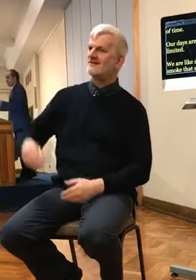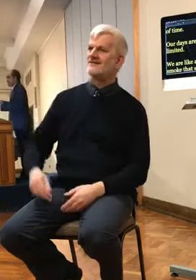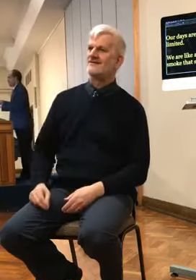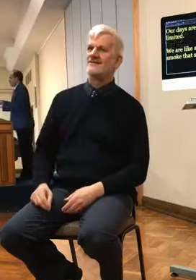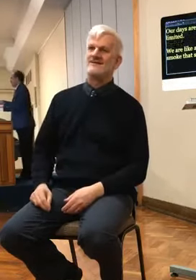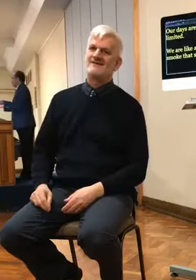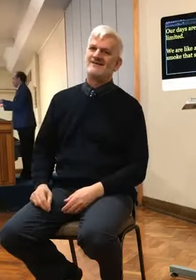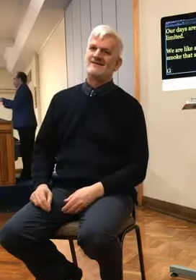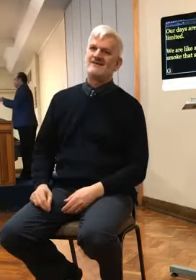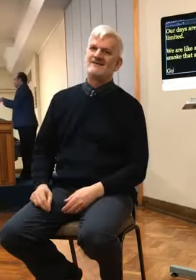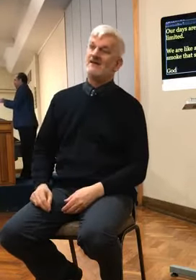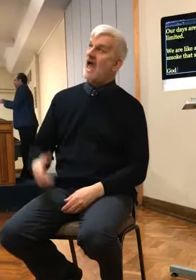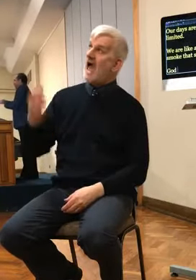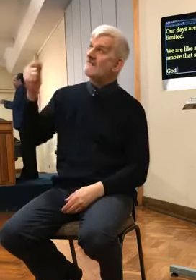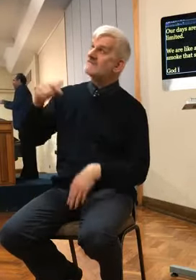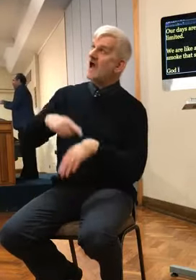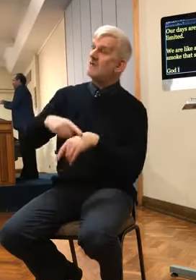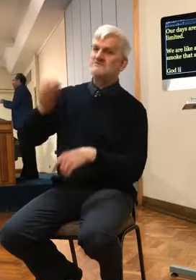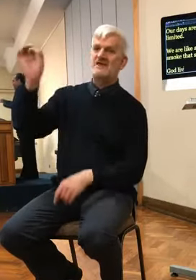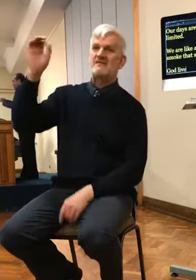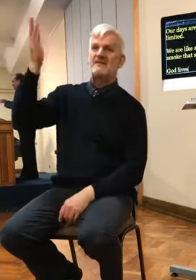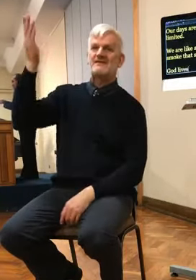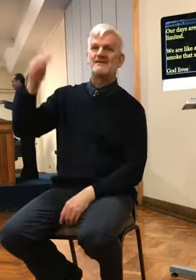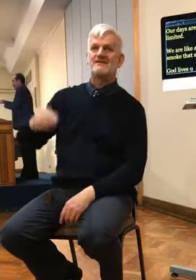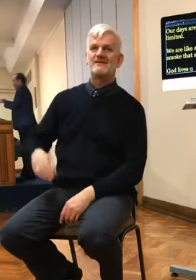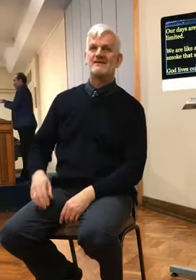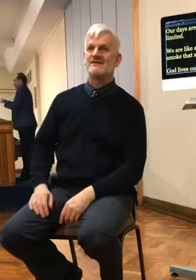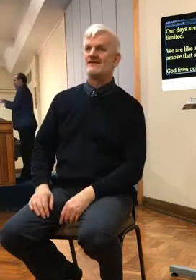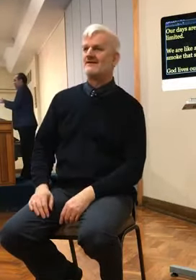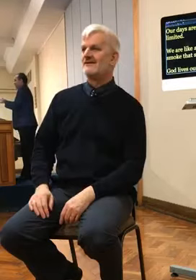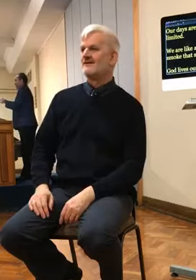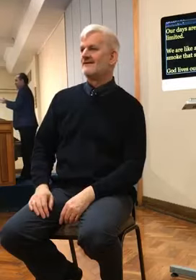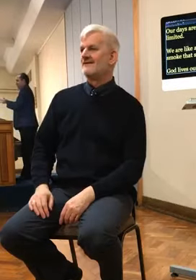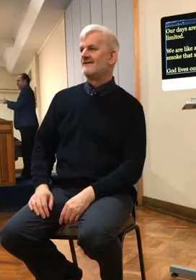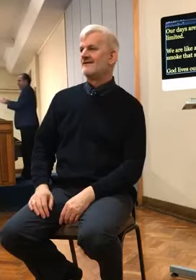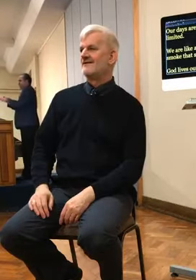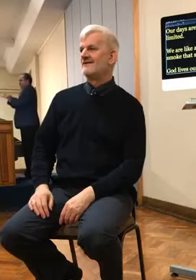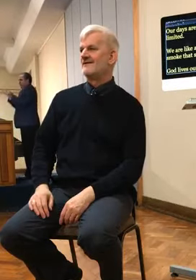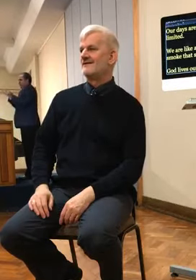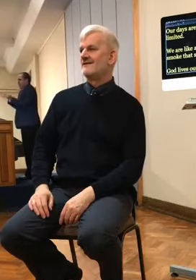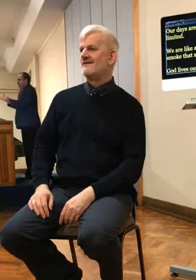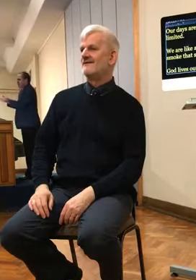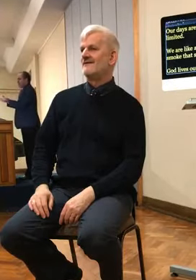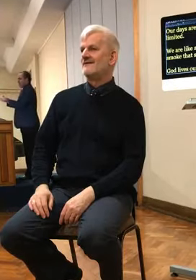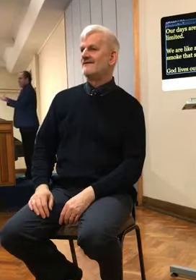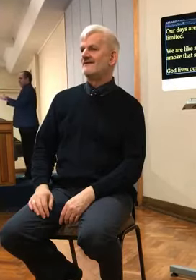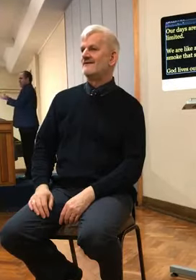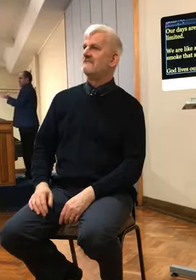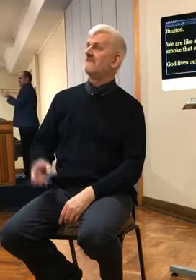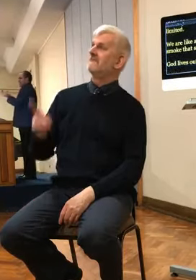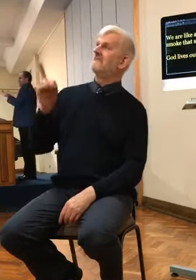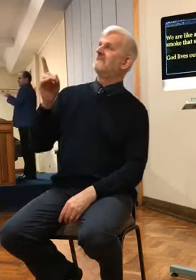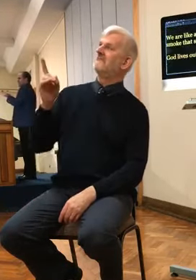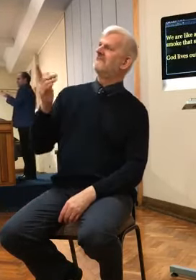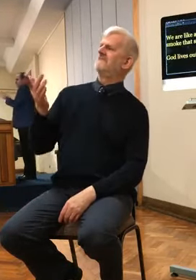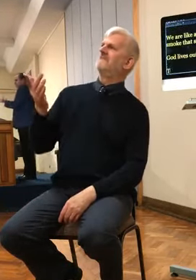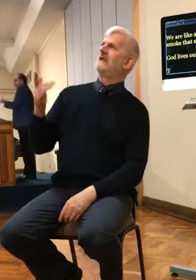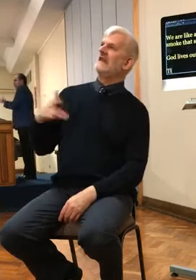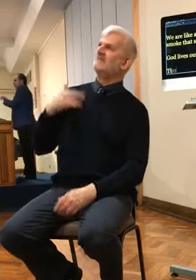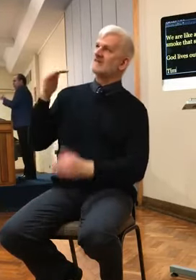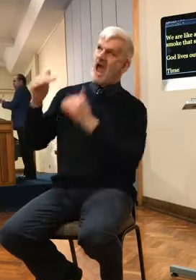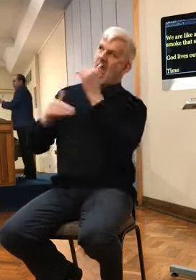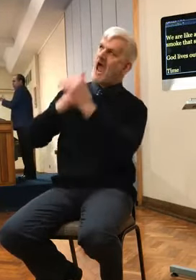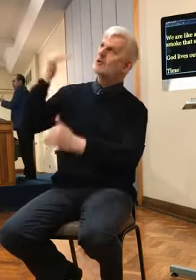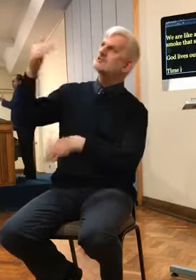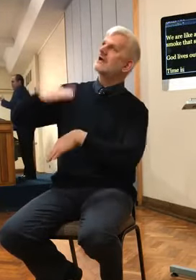time. This is my simple way of explaining time. Time is for God